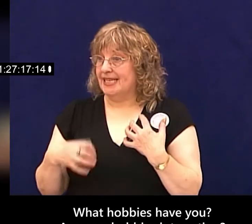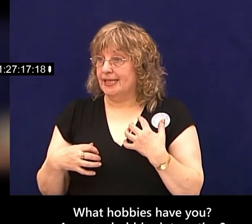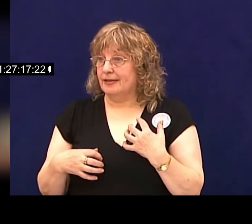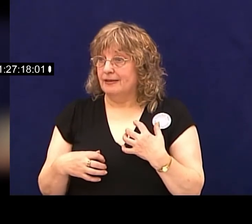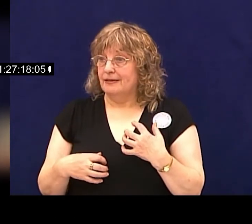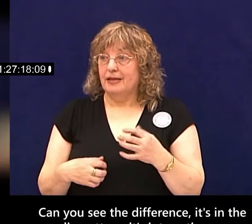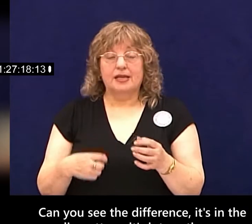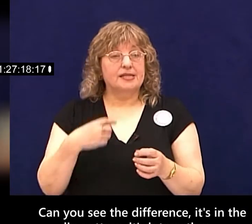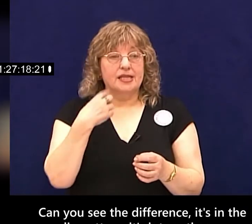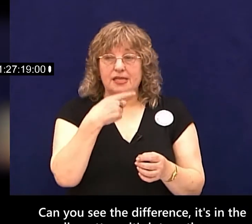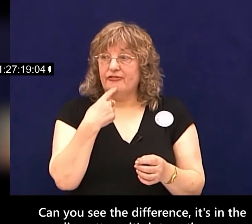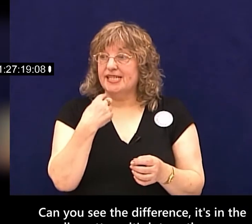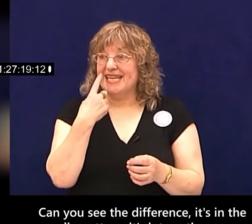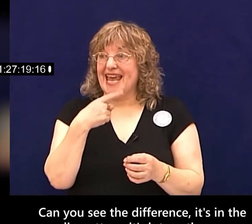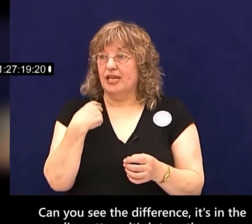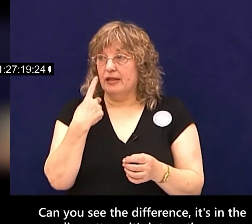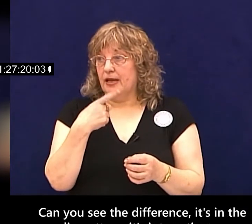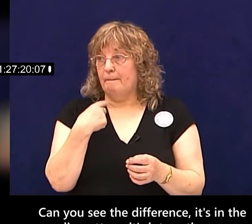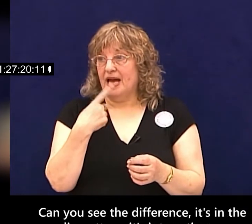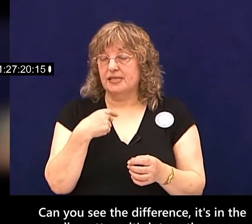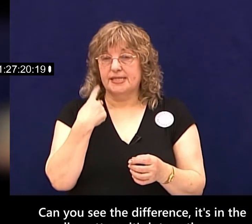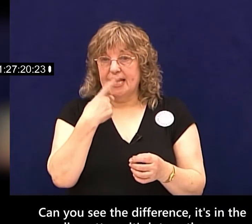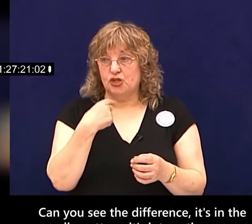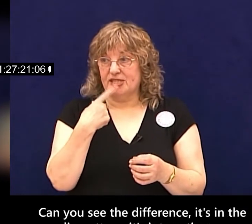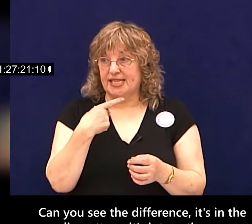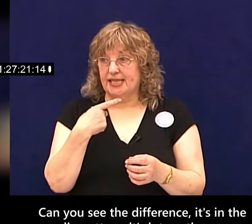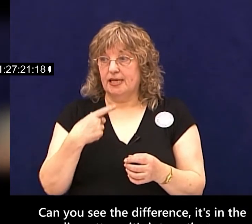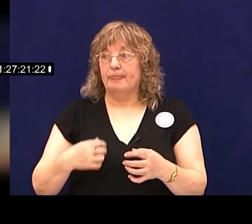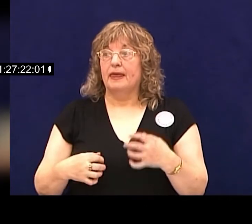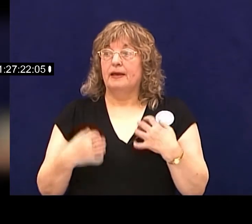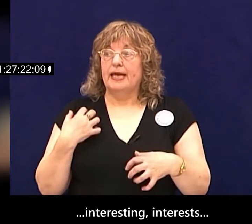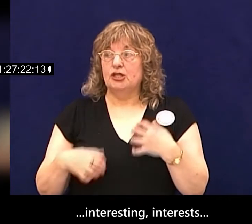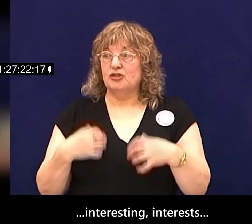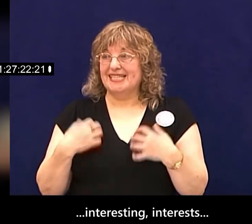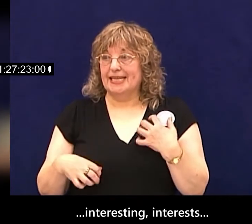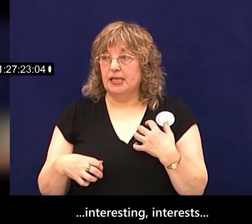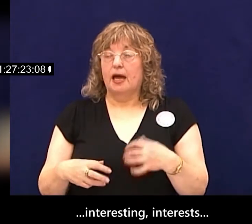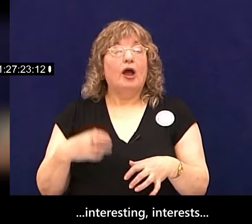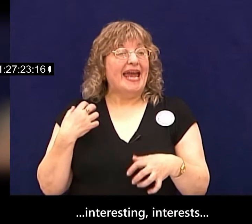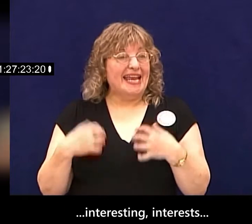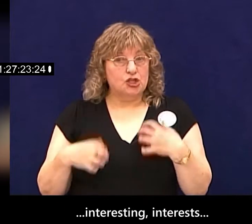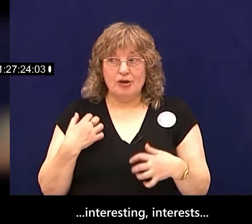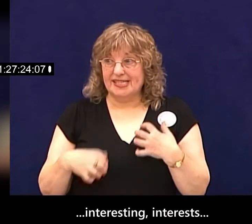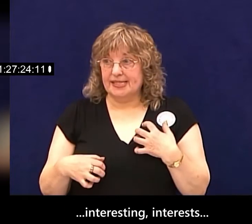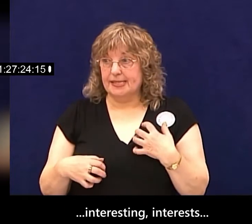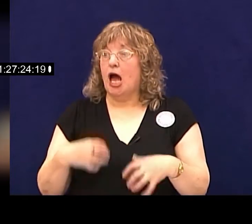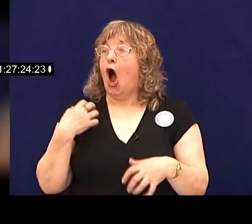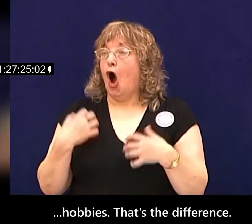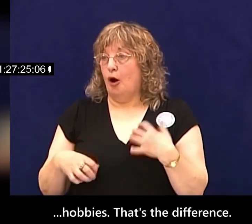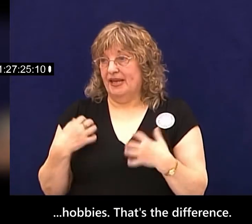interesting? Can you see the difference? It's in the lip pattern, it's interesting, interesting, interests,